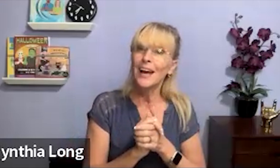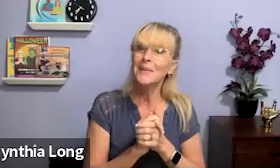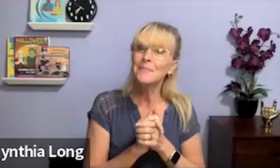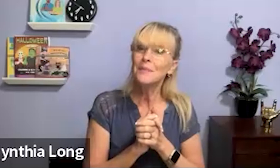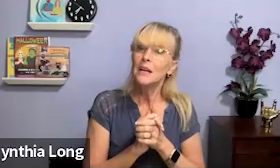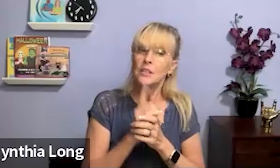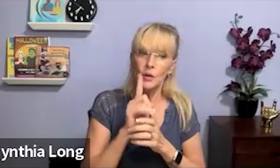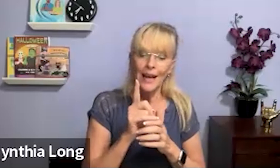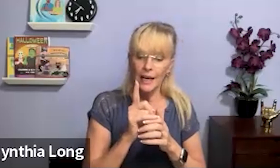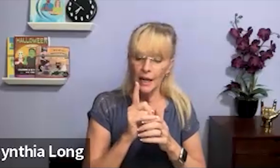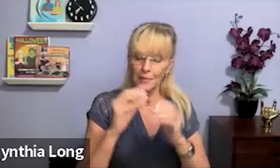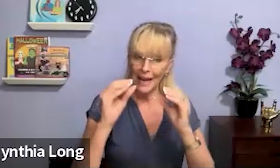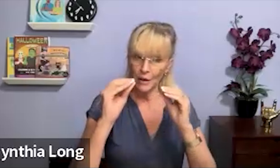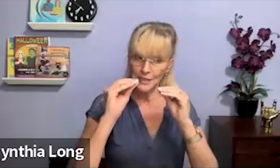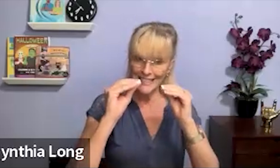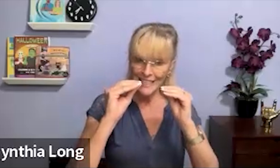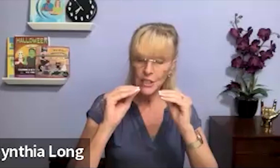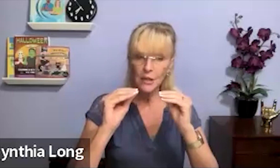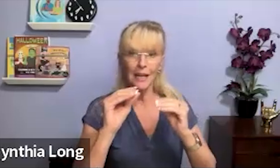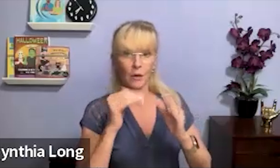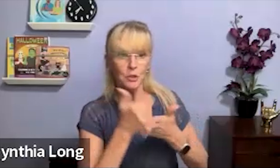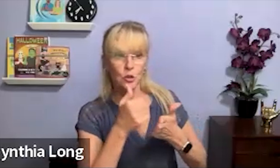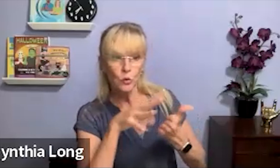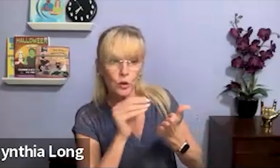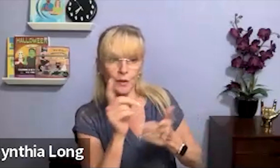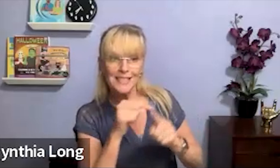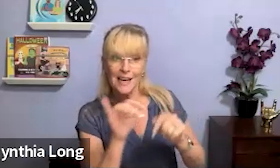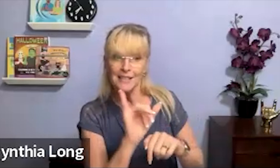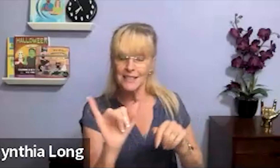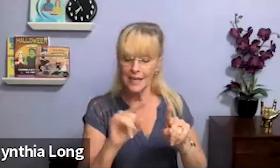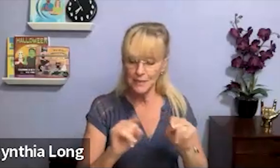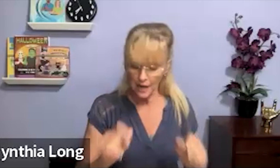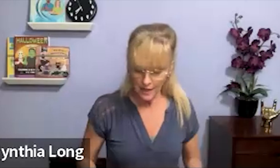Okay, so that helps teach them. It helps you learn the signs at the same time.